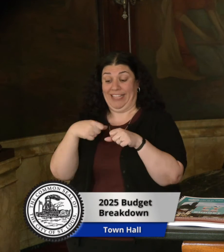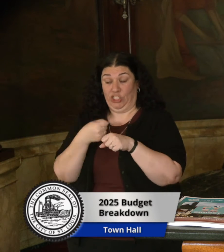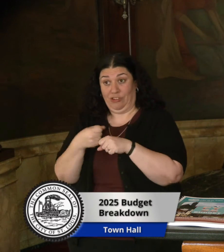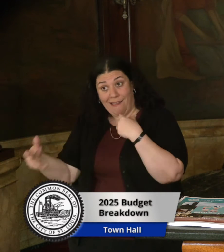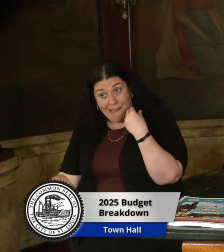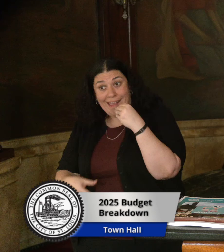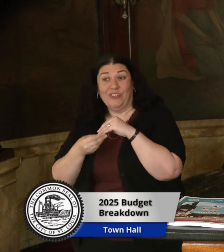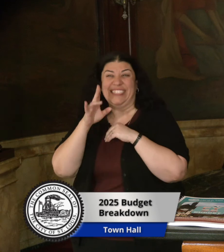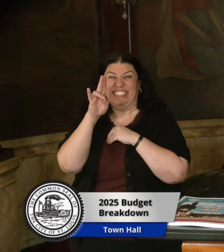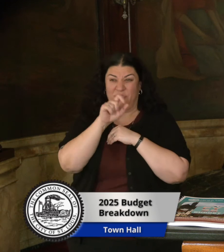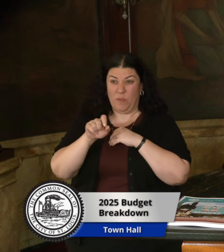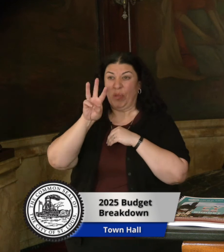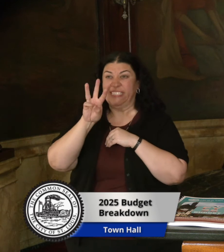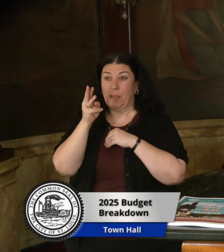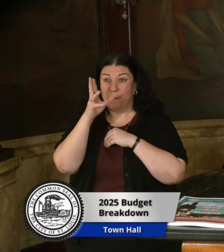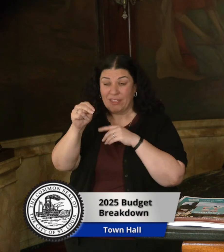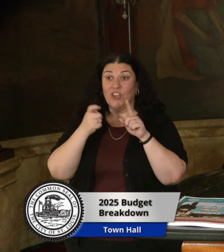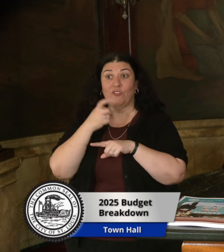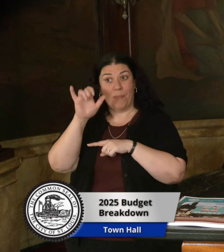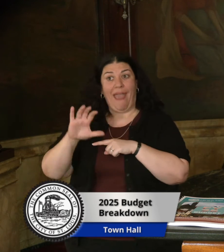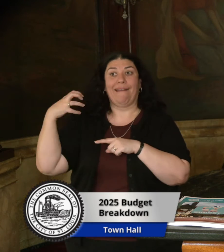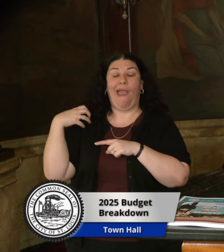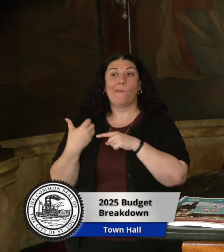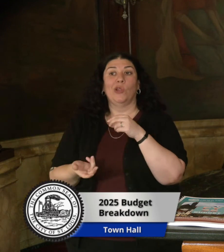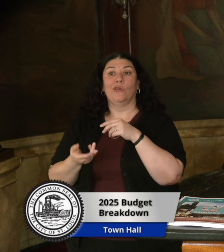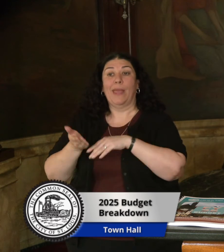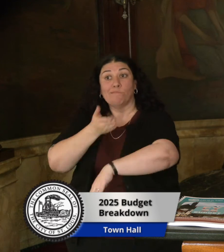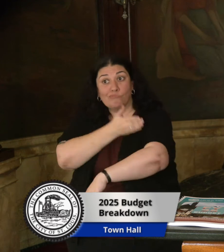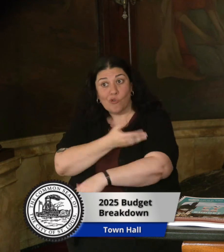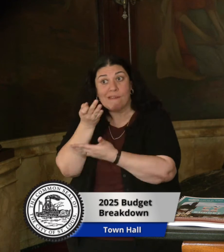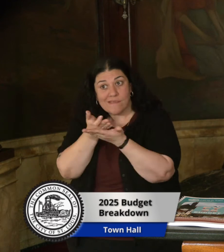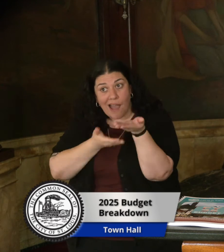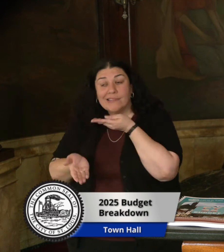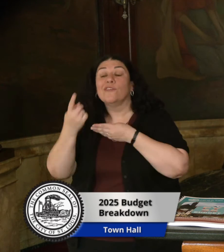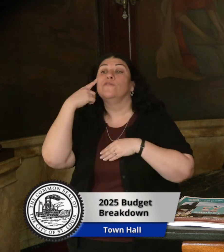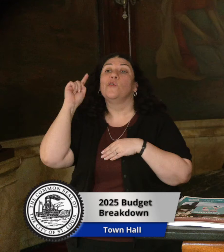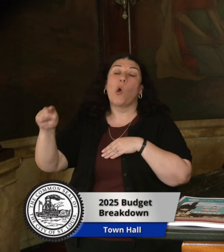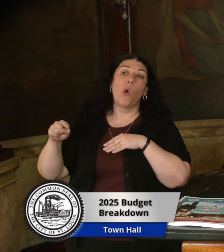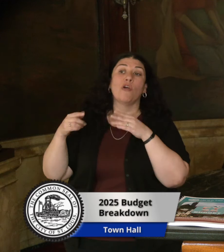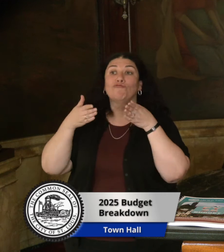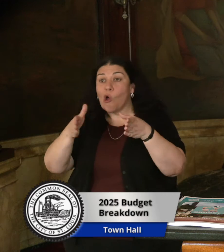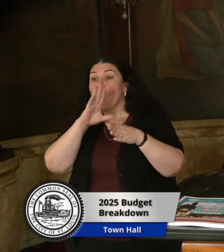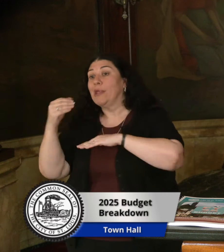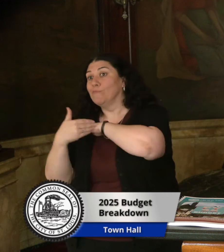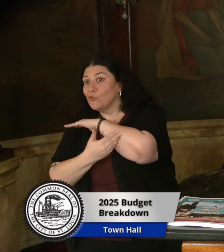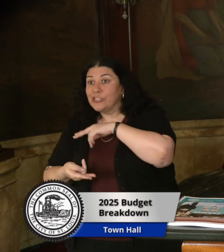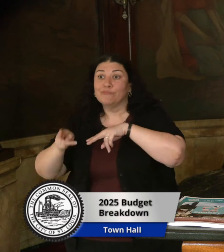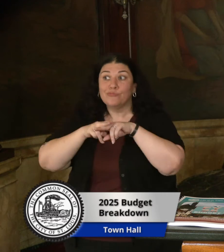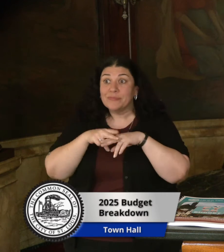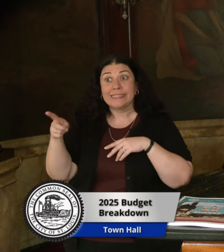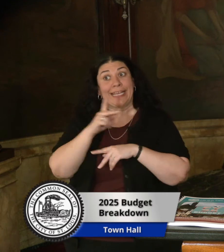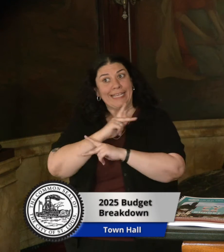additional $7.6 million from the Capital Improvement Fund will go towards specific road and bridge projects like improvements on